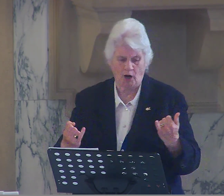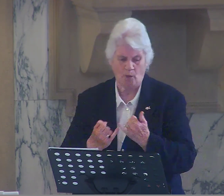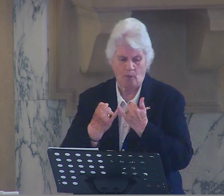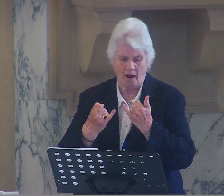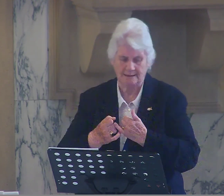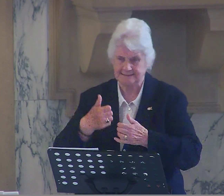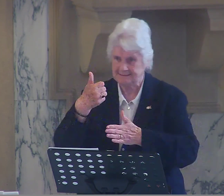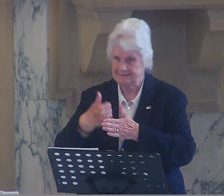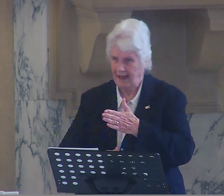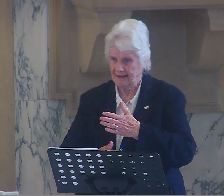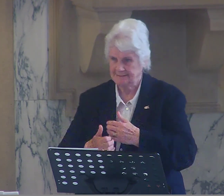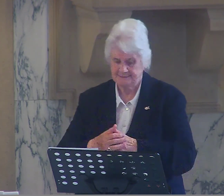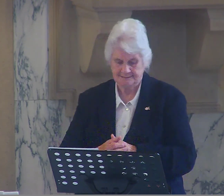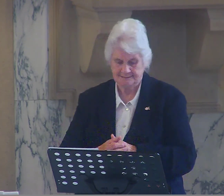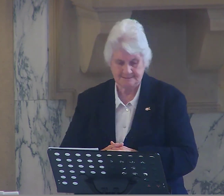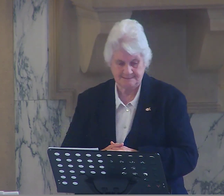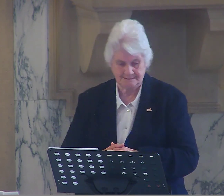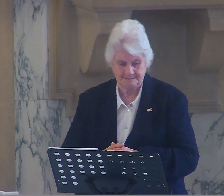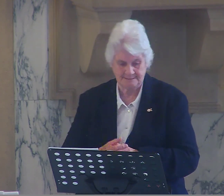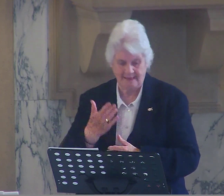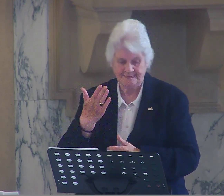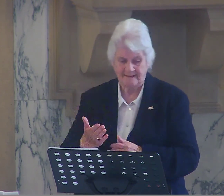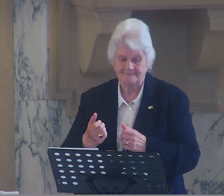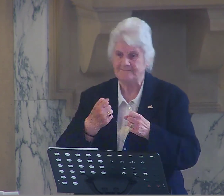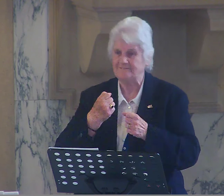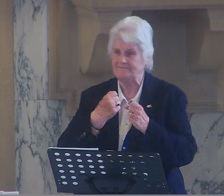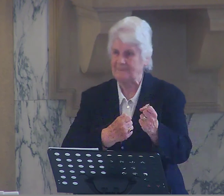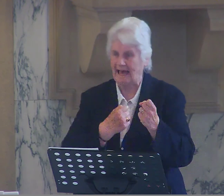How do fights and quarrels start?